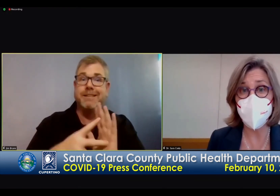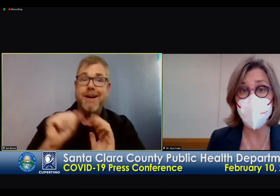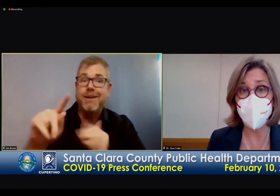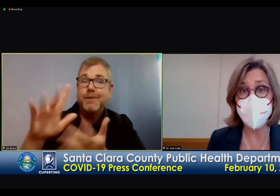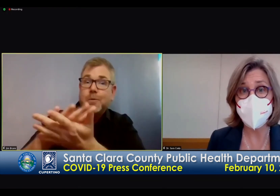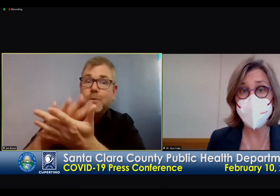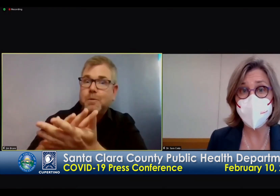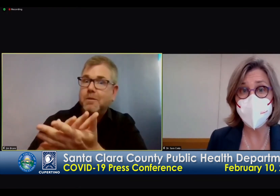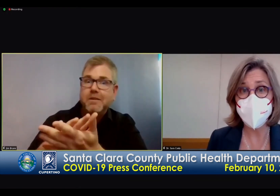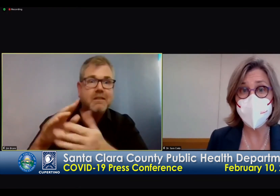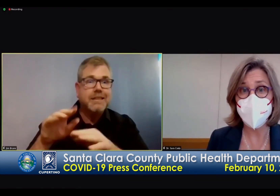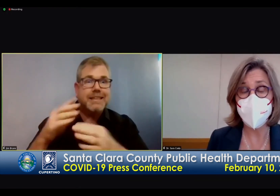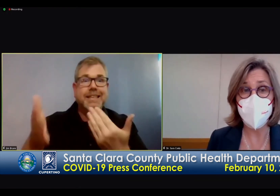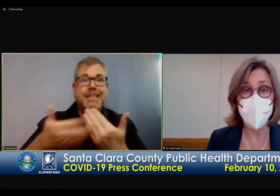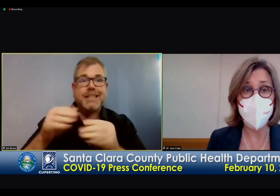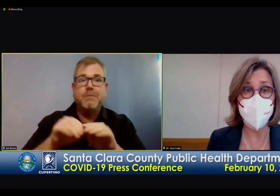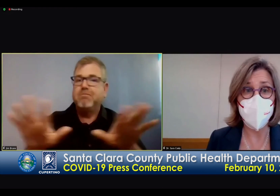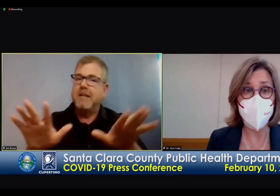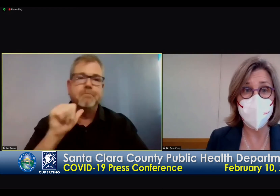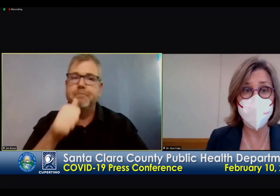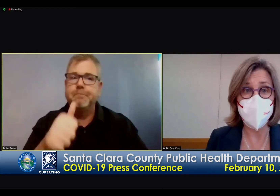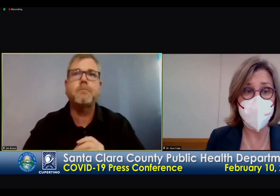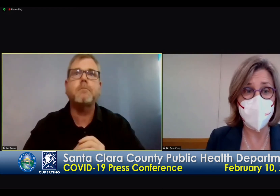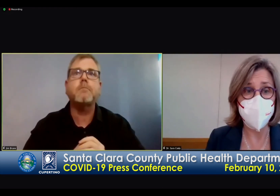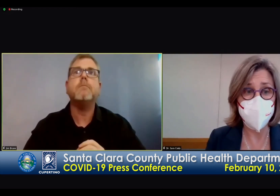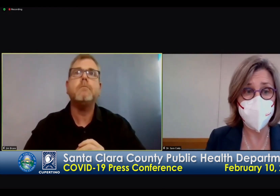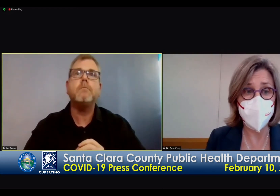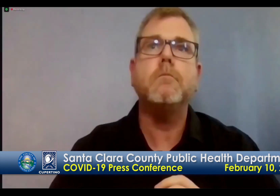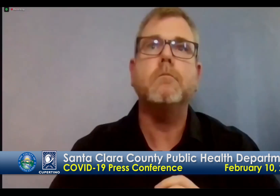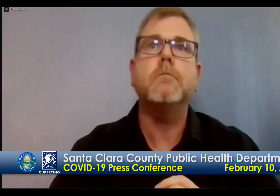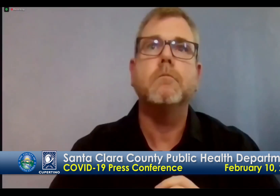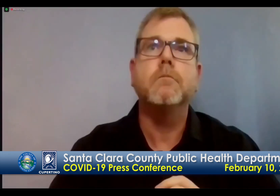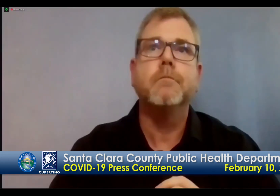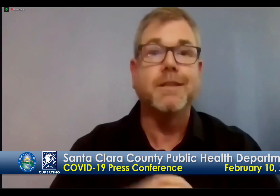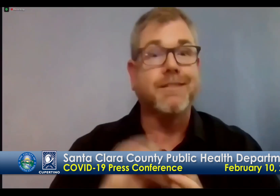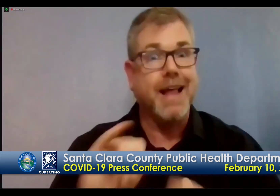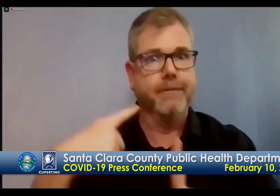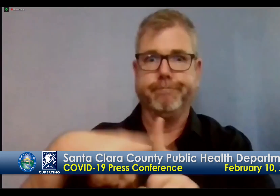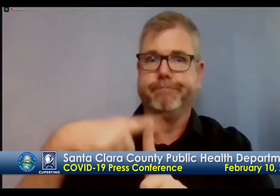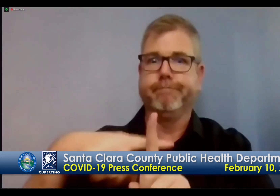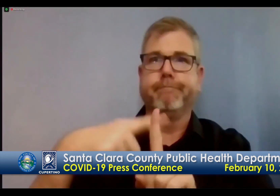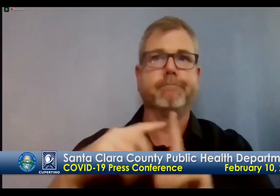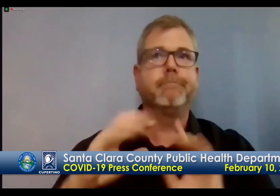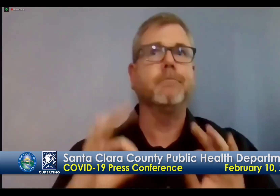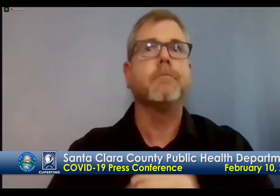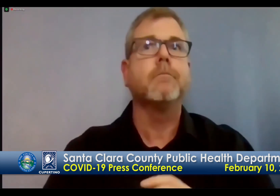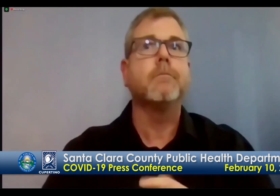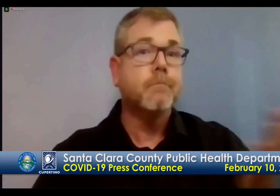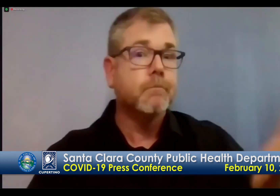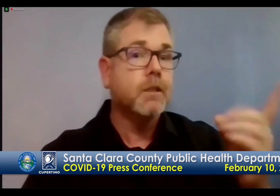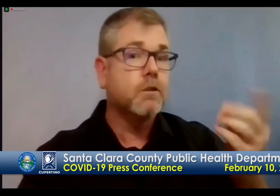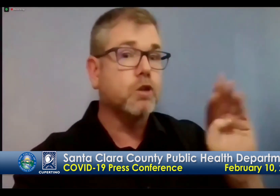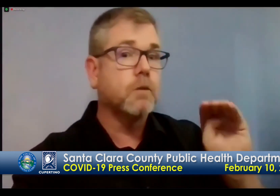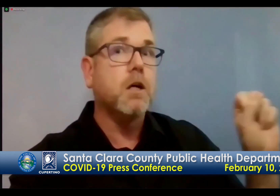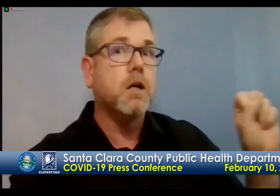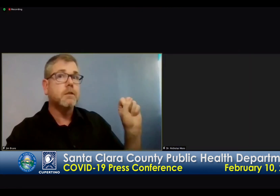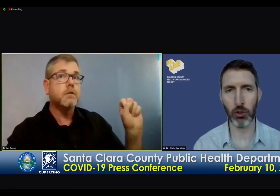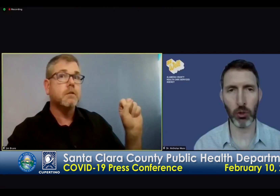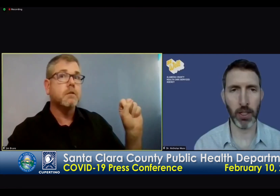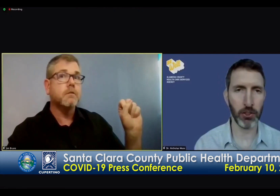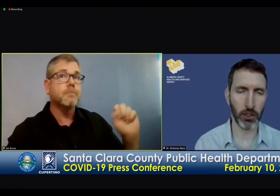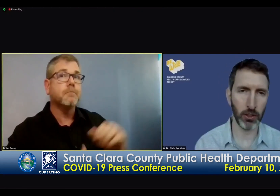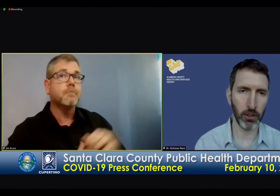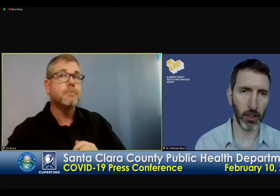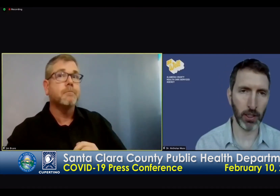good news. I don't know if Dr. Moss, you'd like to add. You know, I'll just add that in terms of monitoring